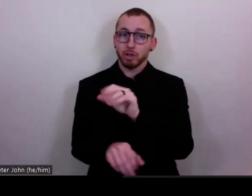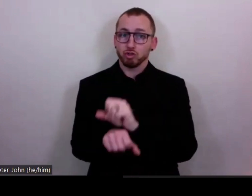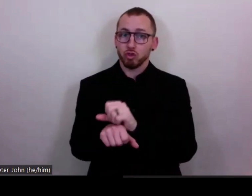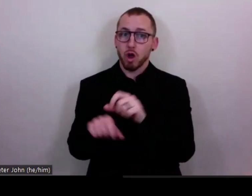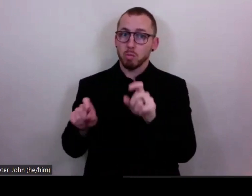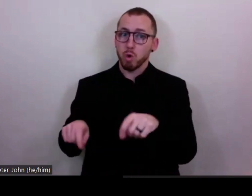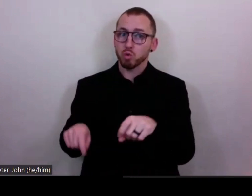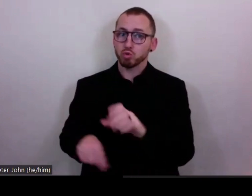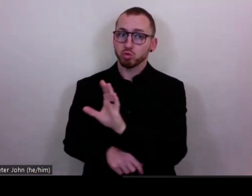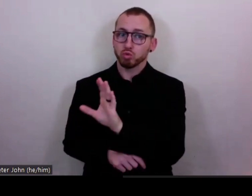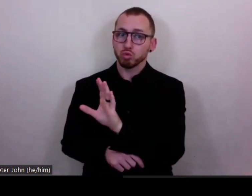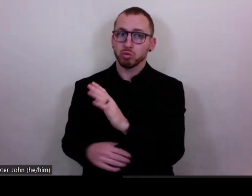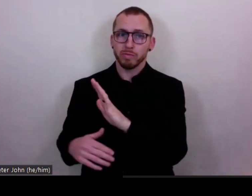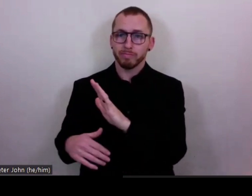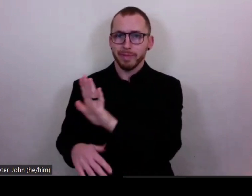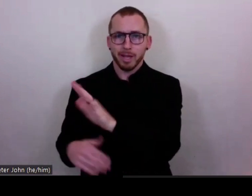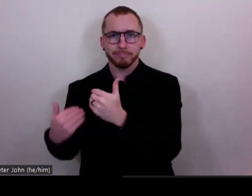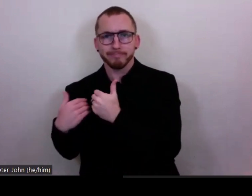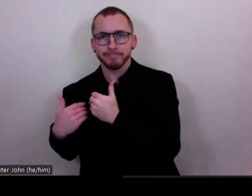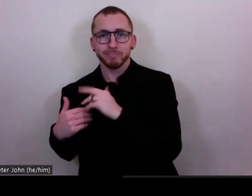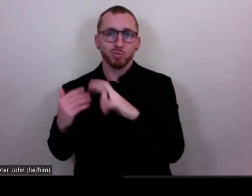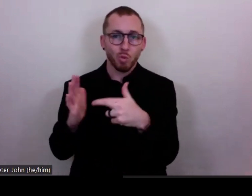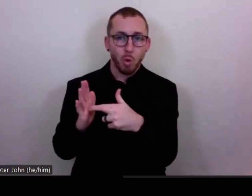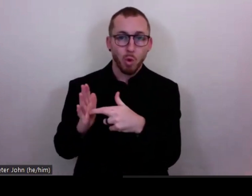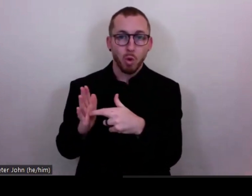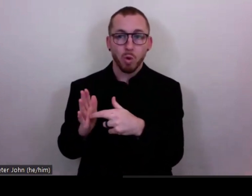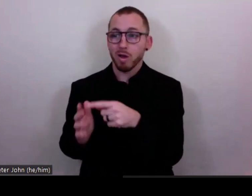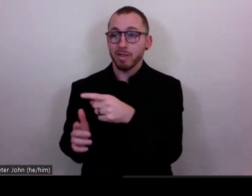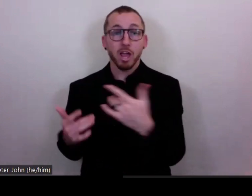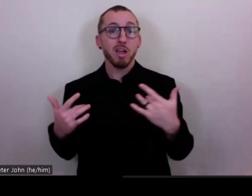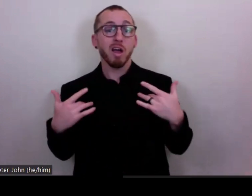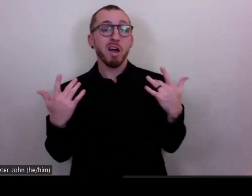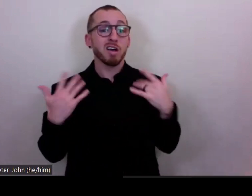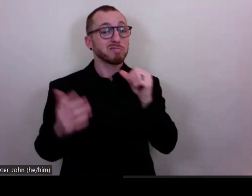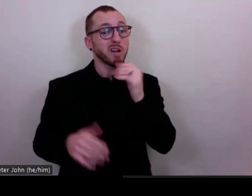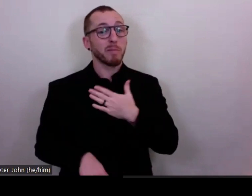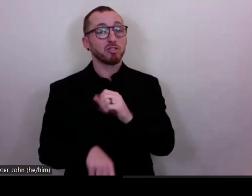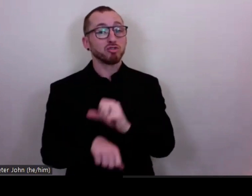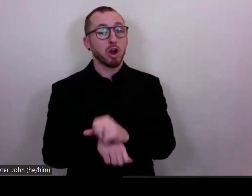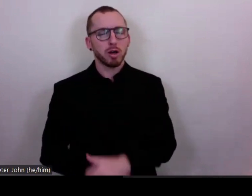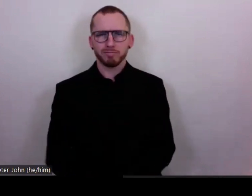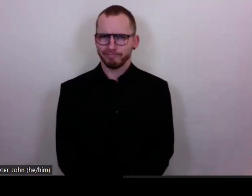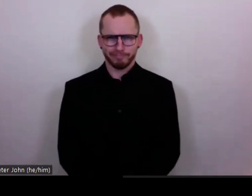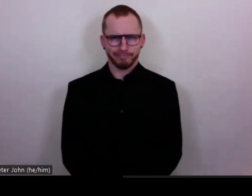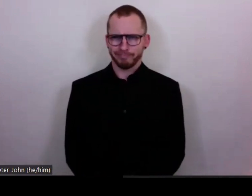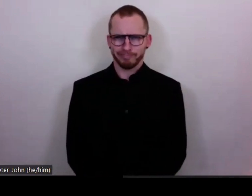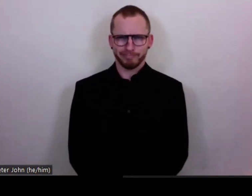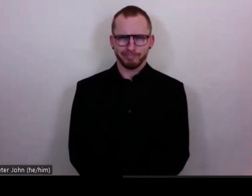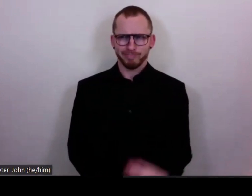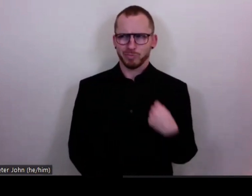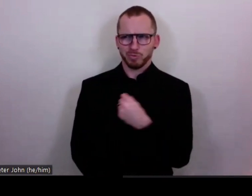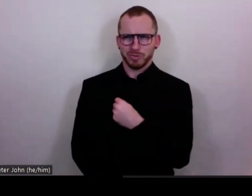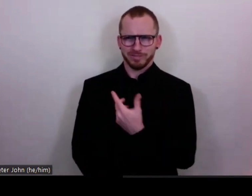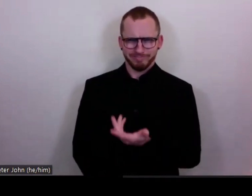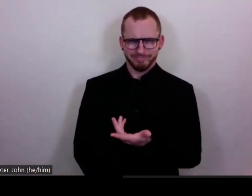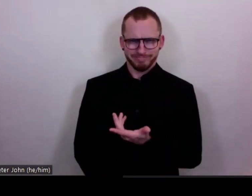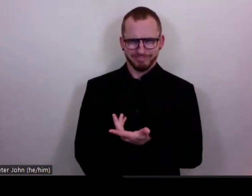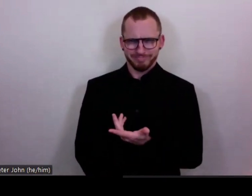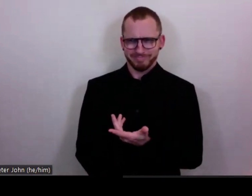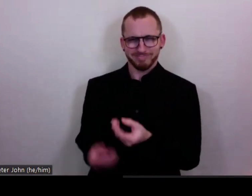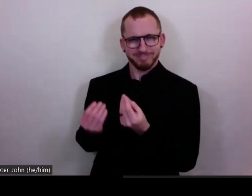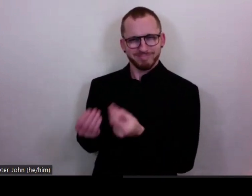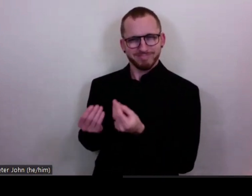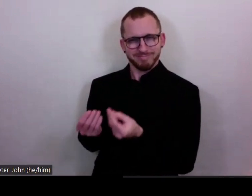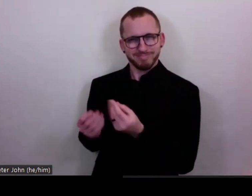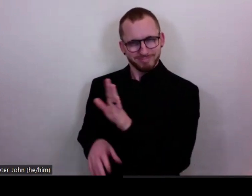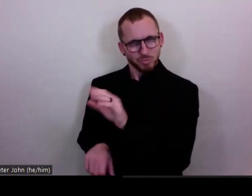be. So when they tell us, no, that's not our job, both know, and so do all the other ombudsmen, that yes, in fact, that is their